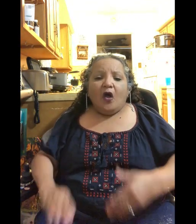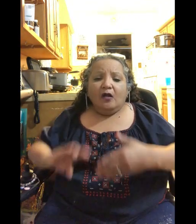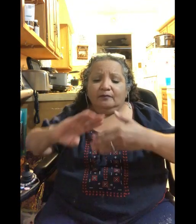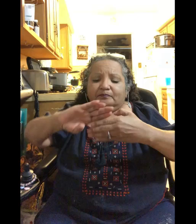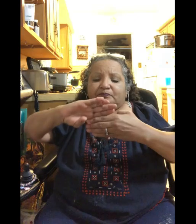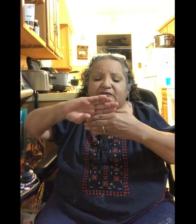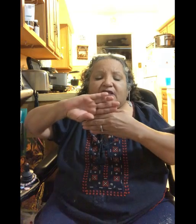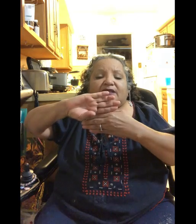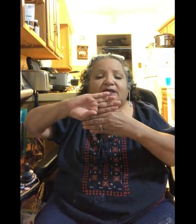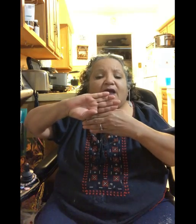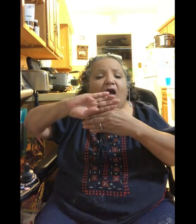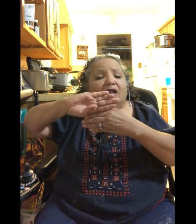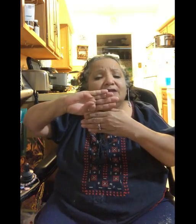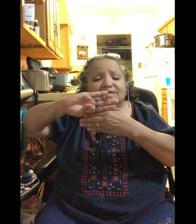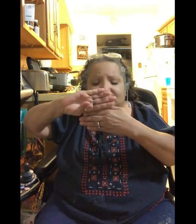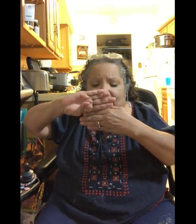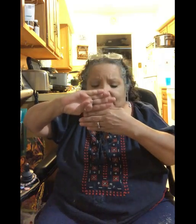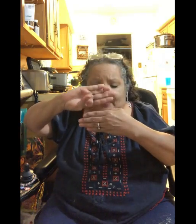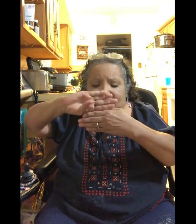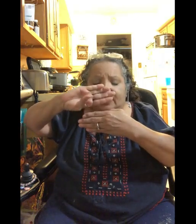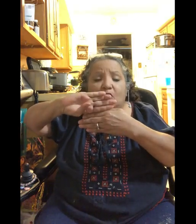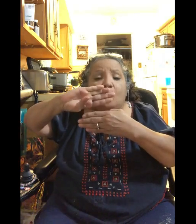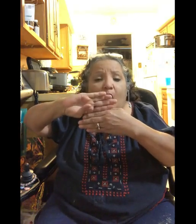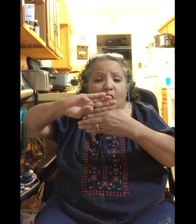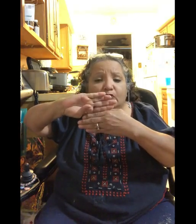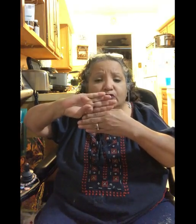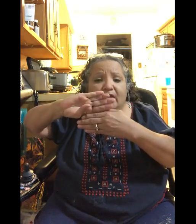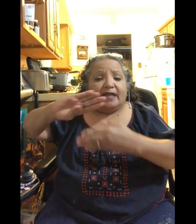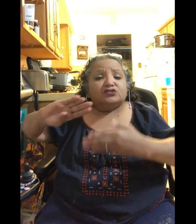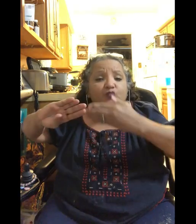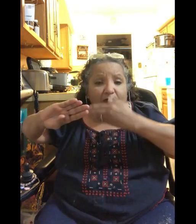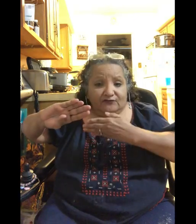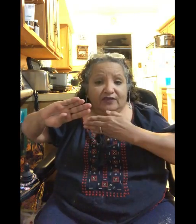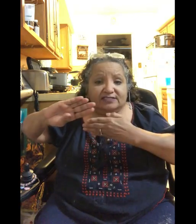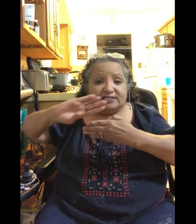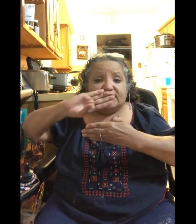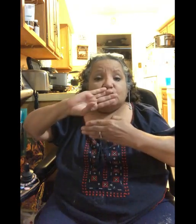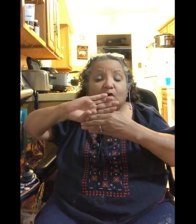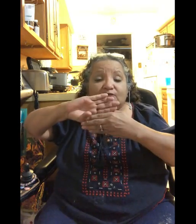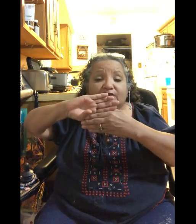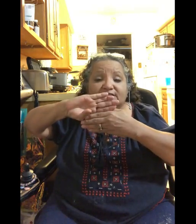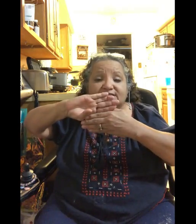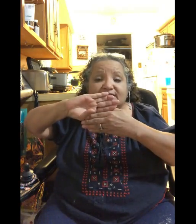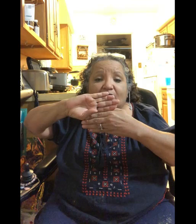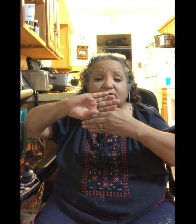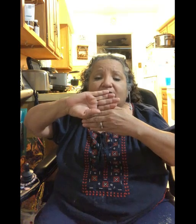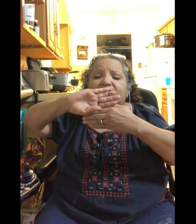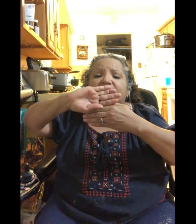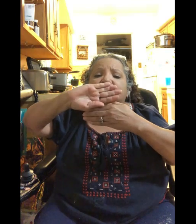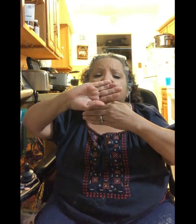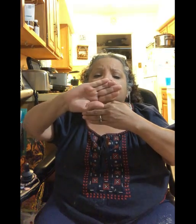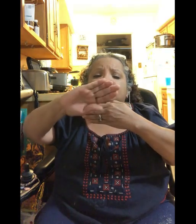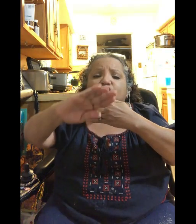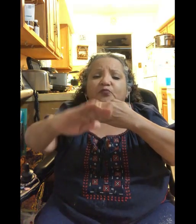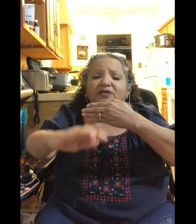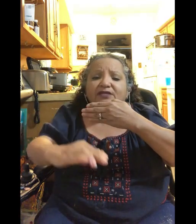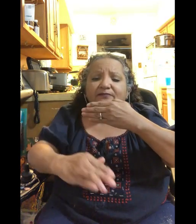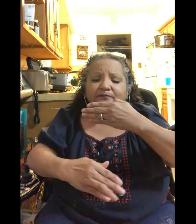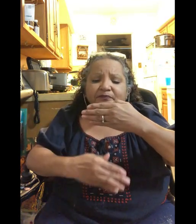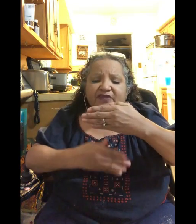all is like making a wall with your hands, one facing in, one facing out, and like you're scooping